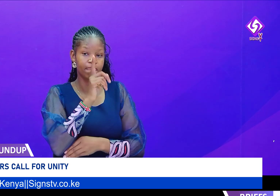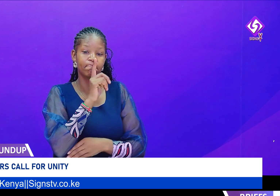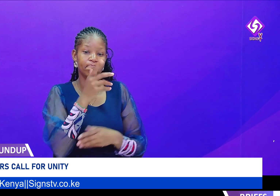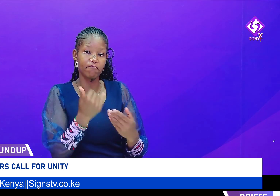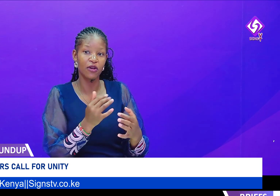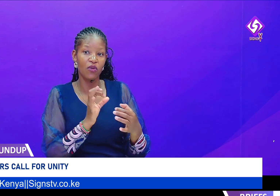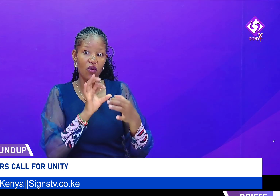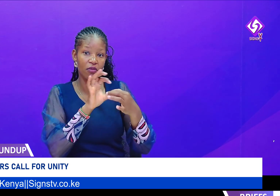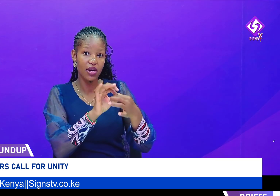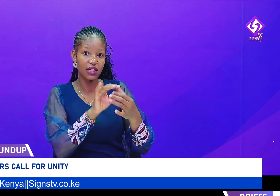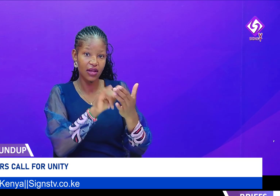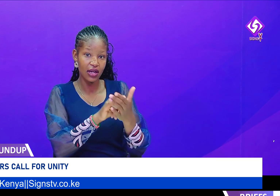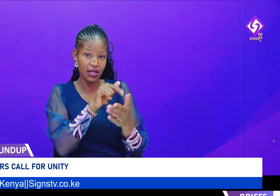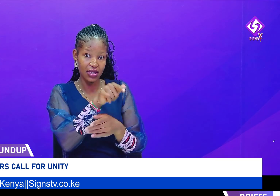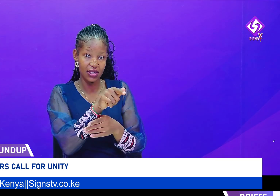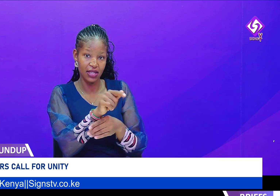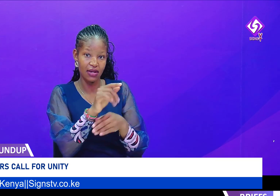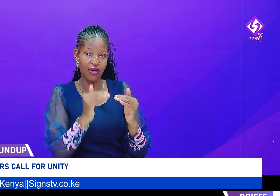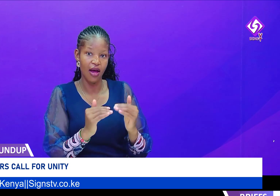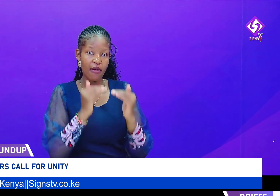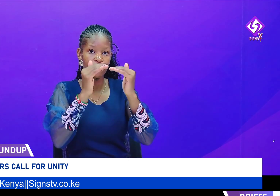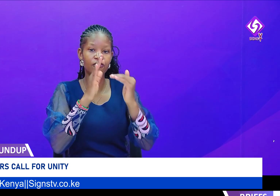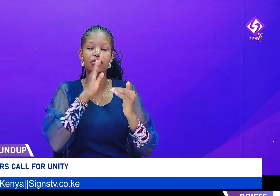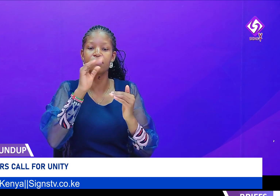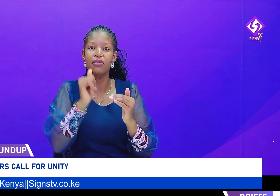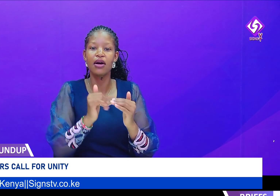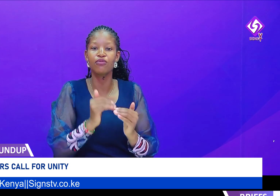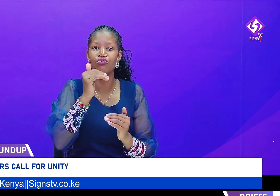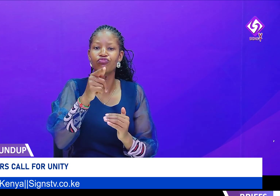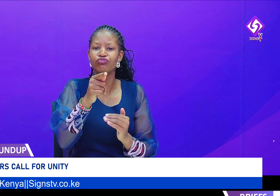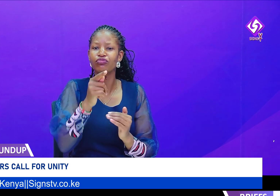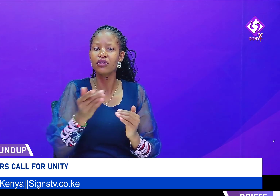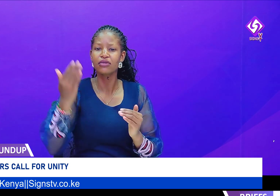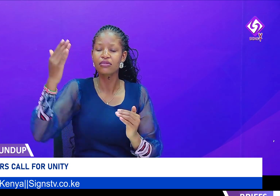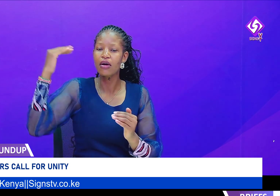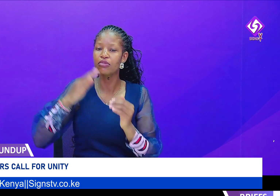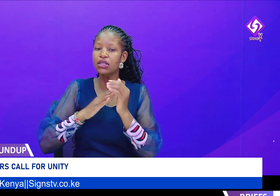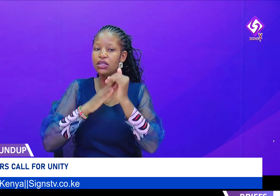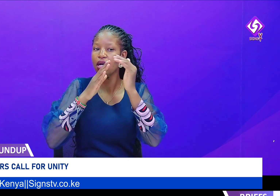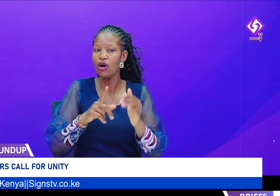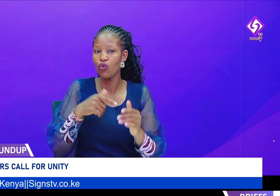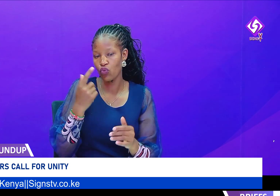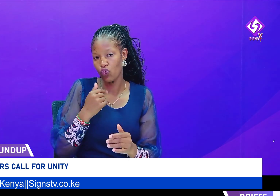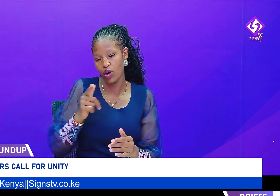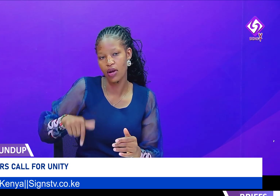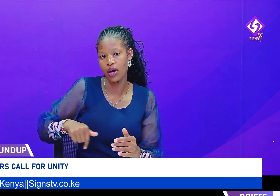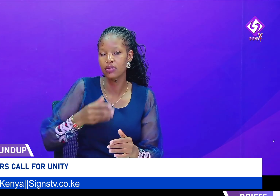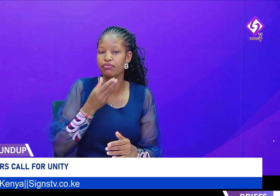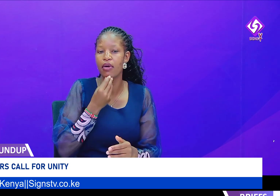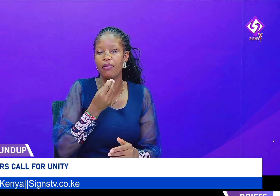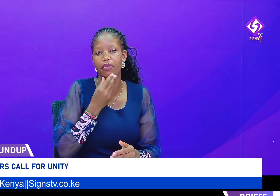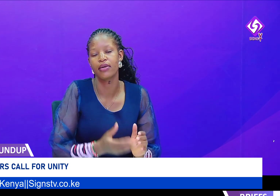instead preach the unity that was promoted by their former leader, the late Raila Odinga.